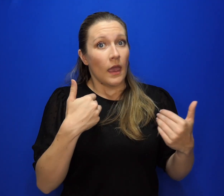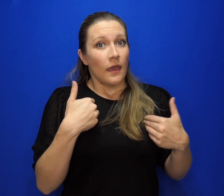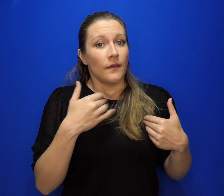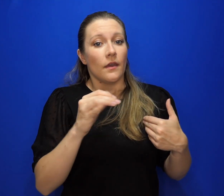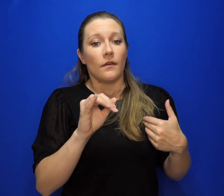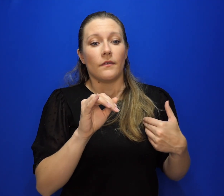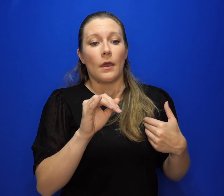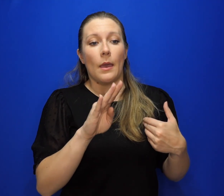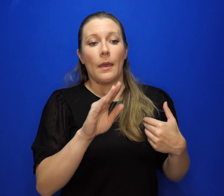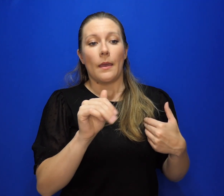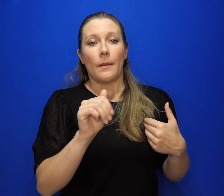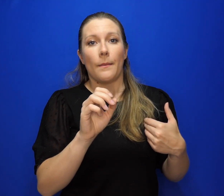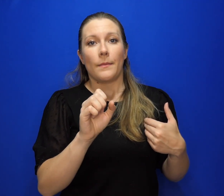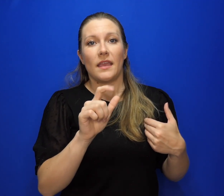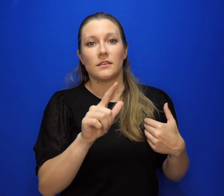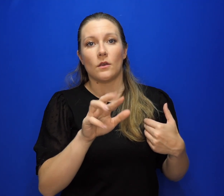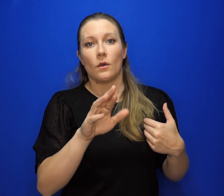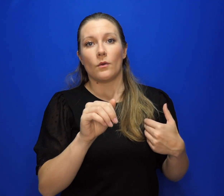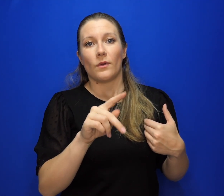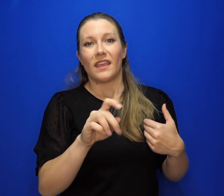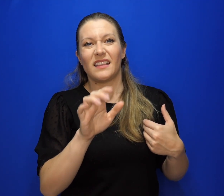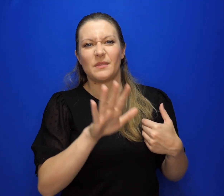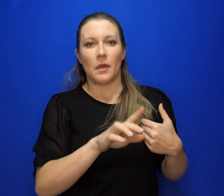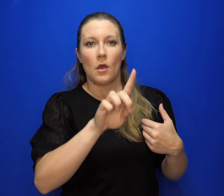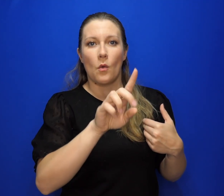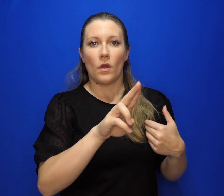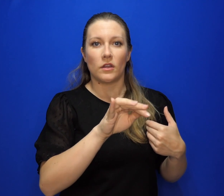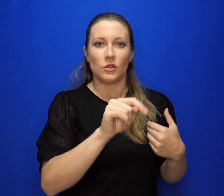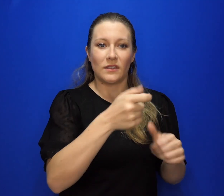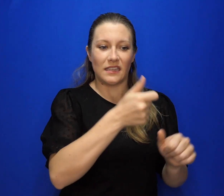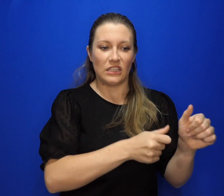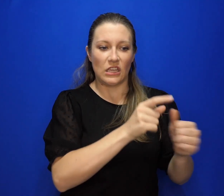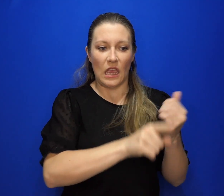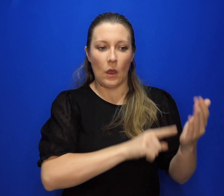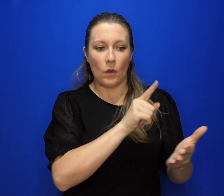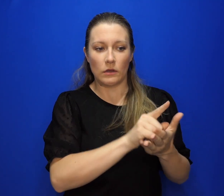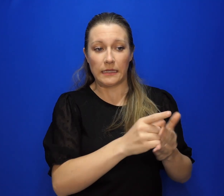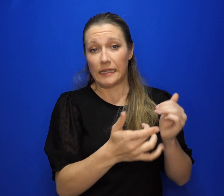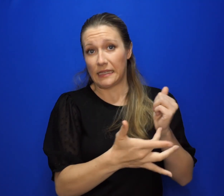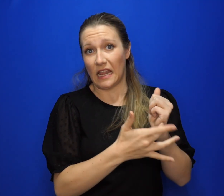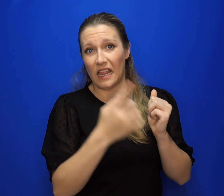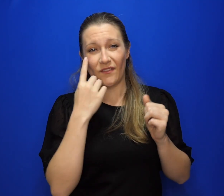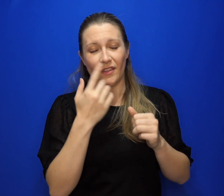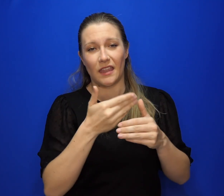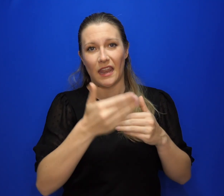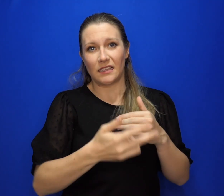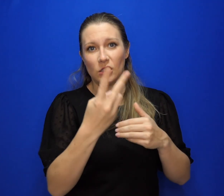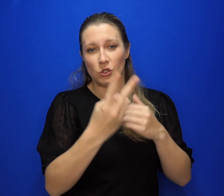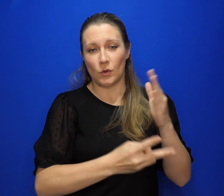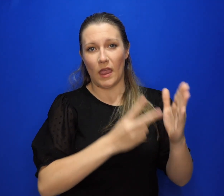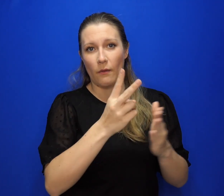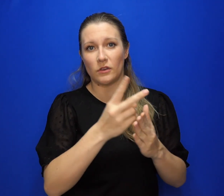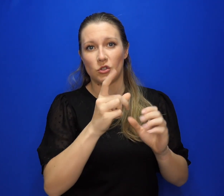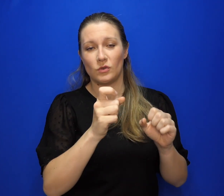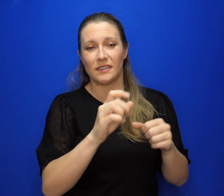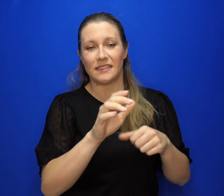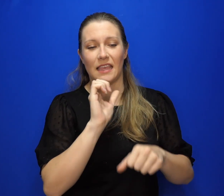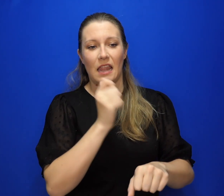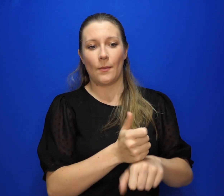rate that's like 1 unit an hour, you could technically for the next 2 hours just set a 0 basal or a suspend,